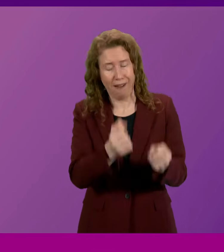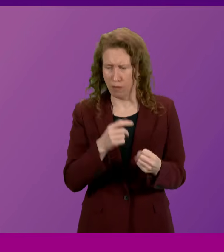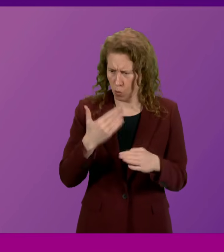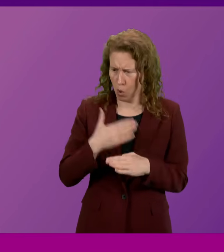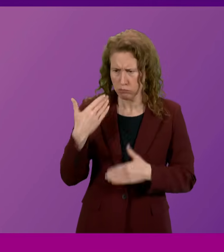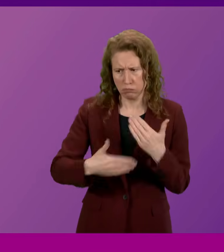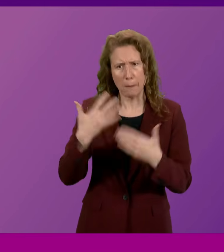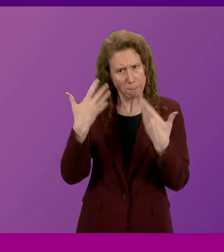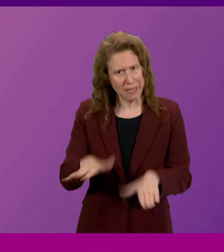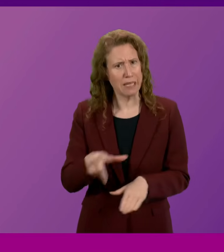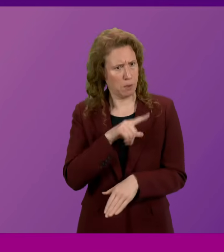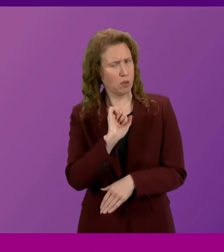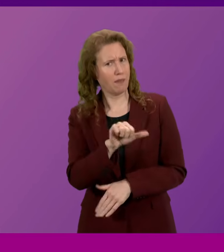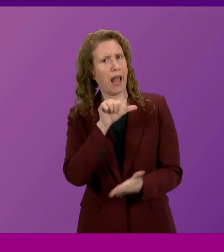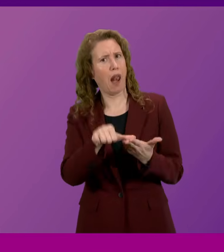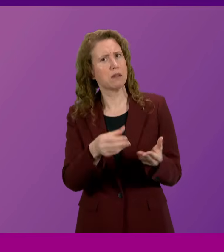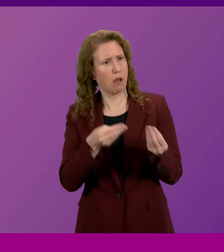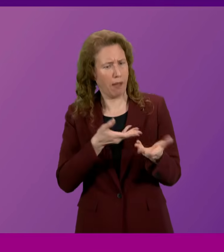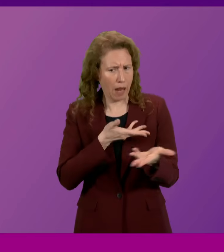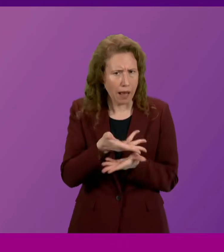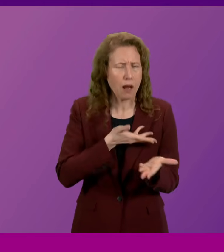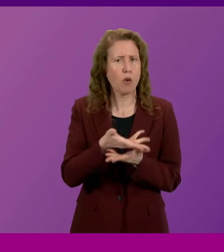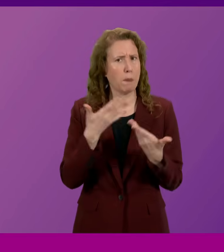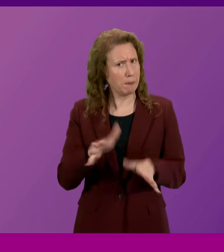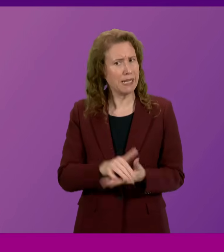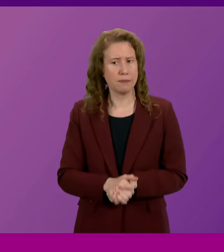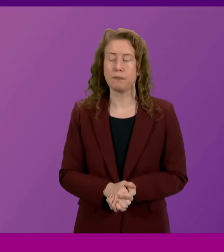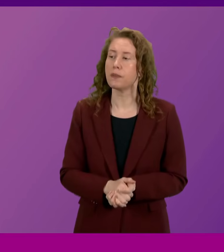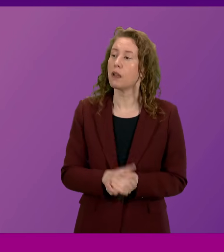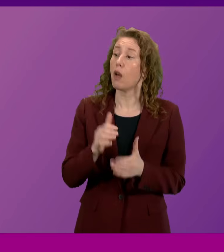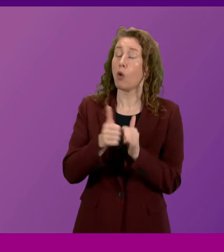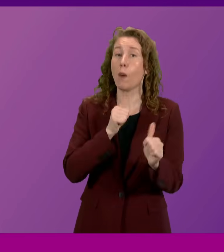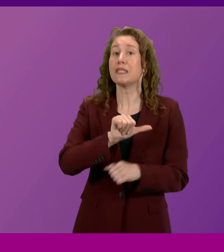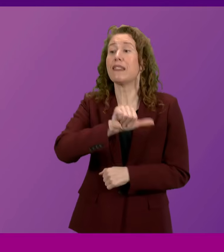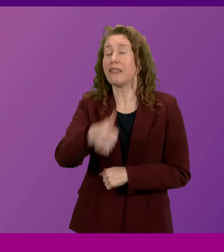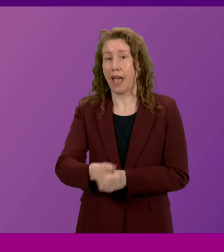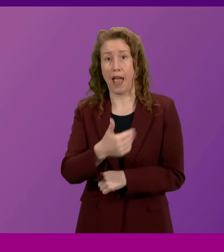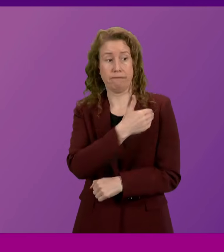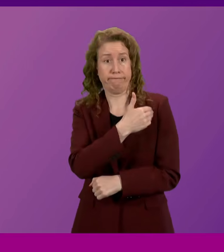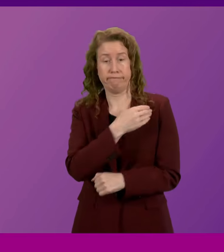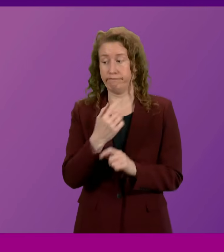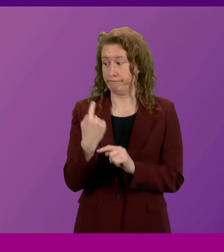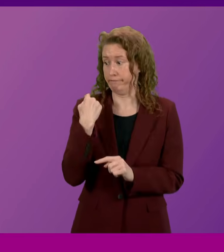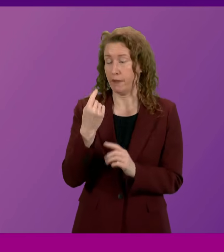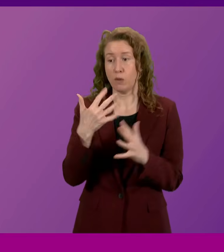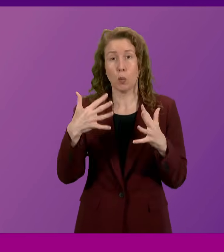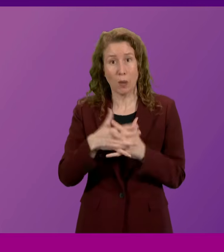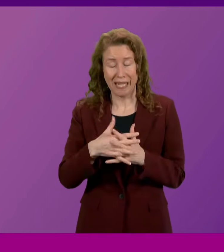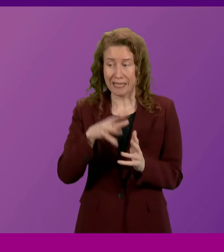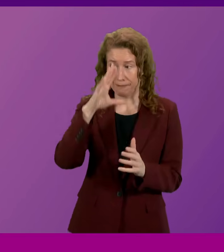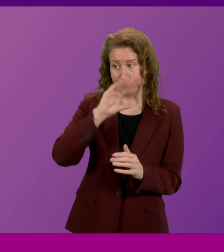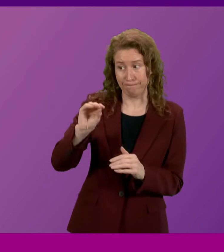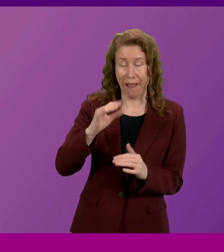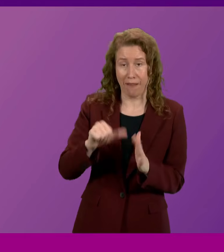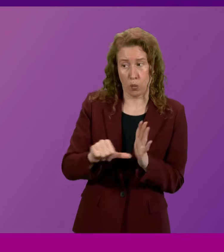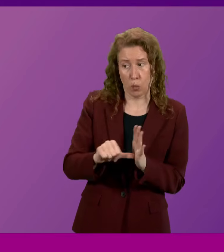taken forward as a consequence of that dialogue, and obviously the company then contacted us in the course of the last few weeks with their more